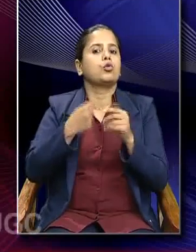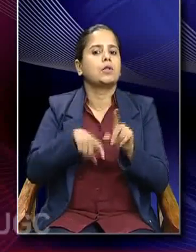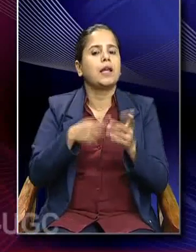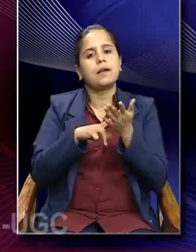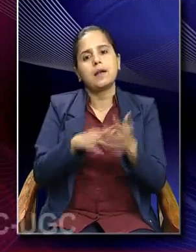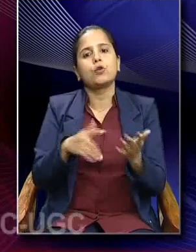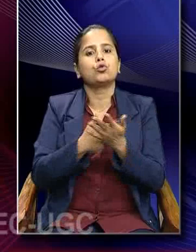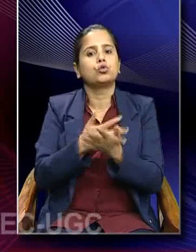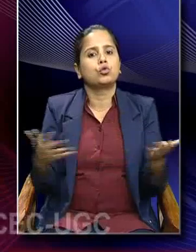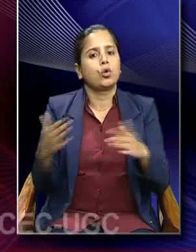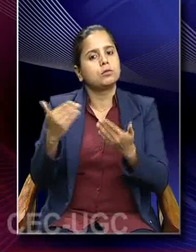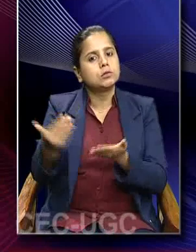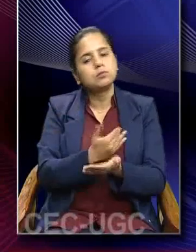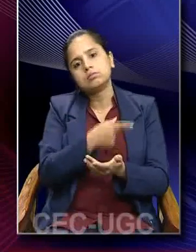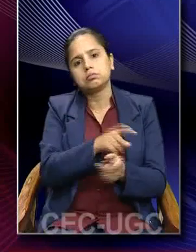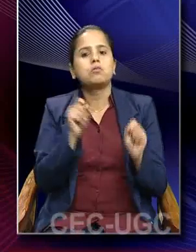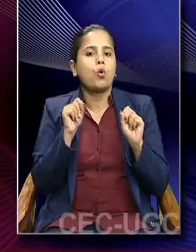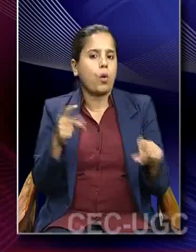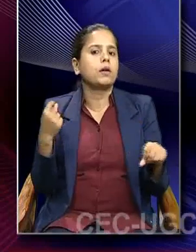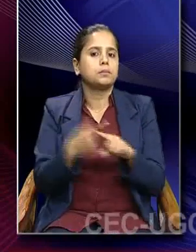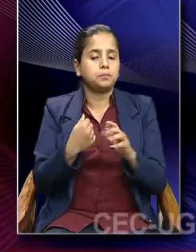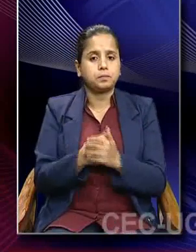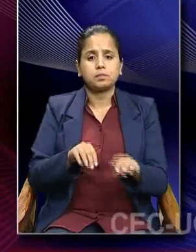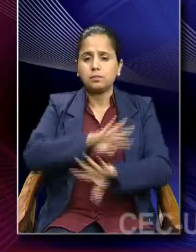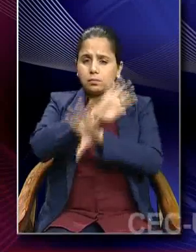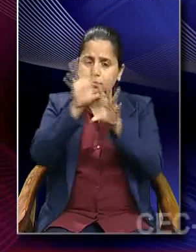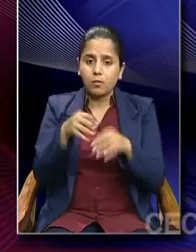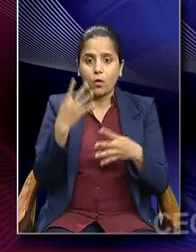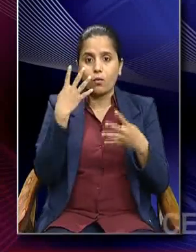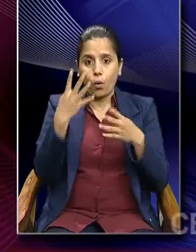security. So bringing together all these four